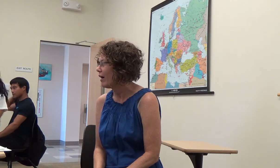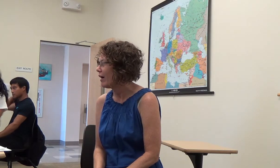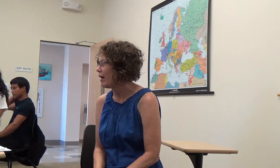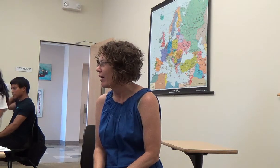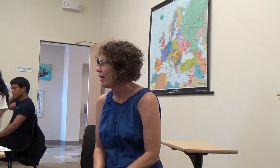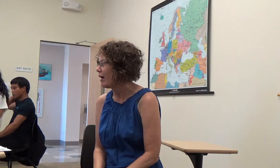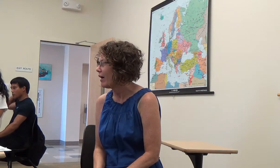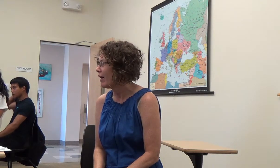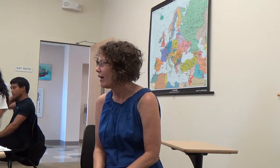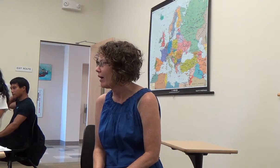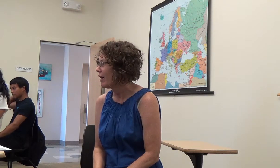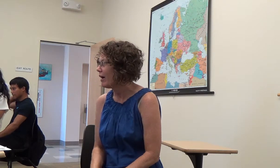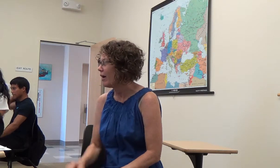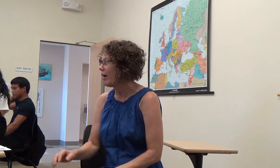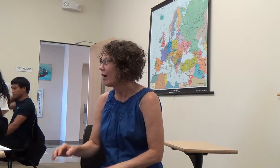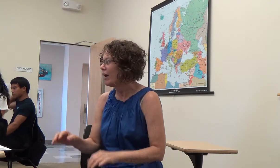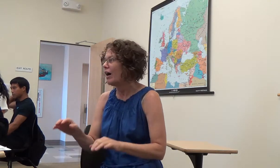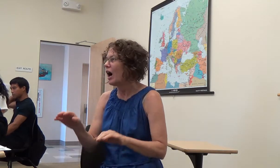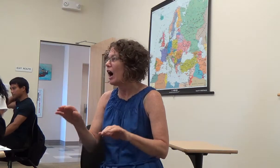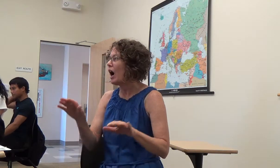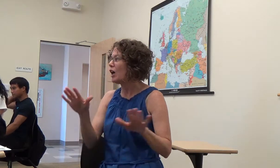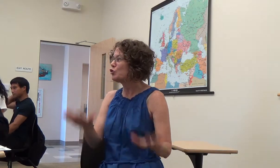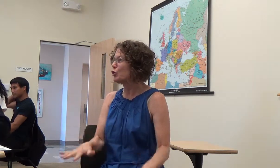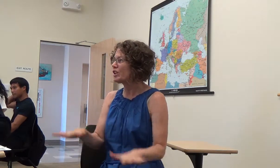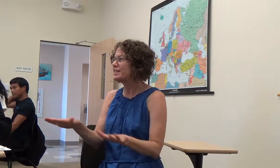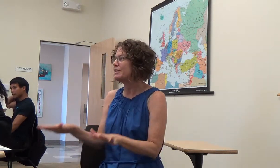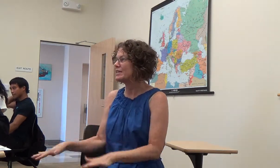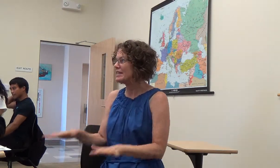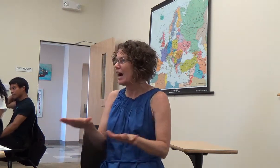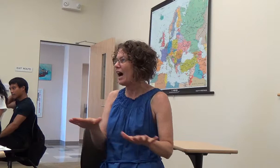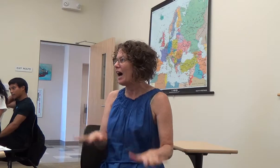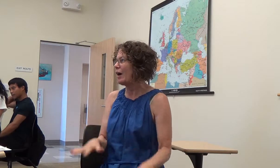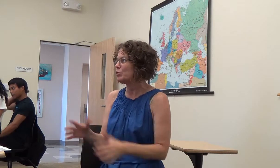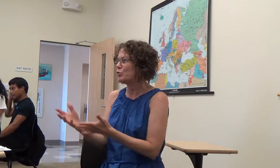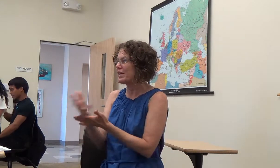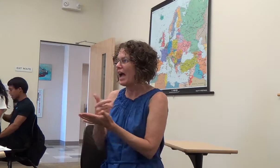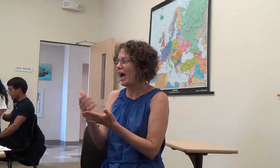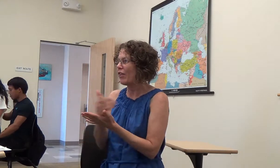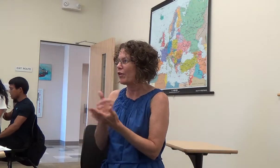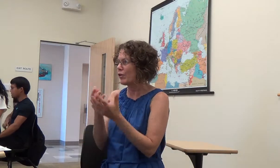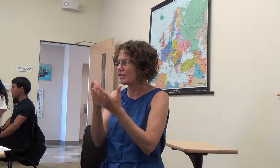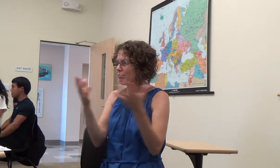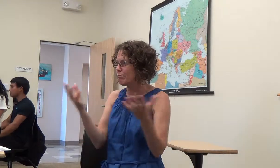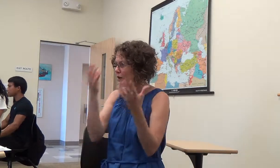I took my time to actually gather as much information from